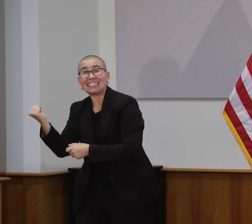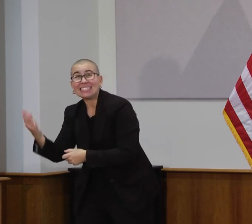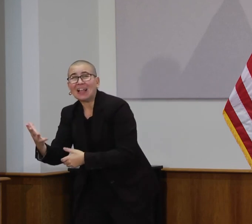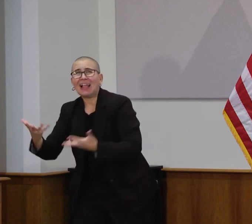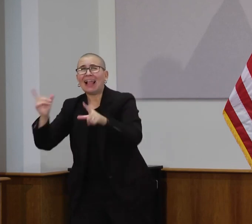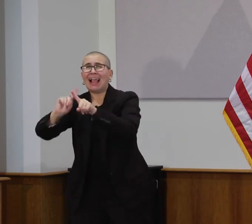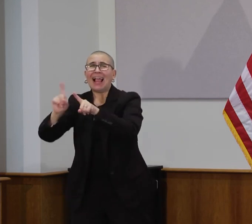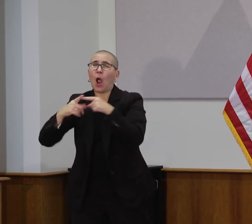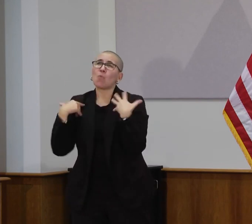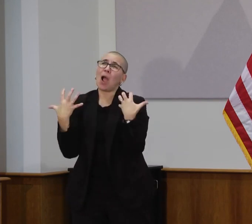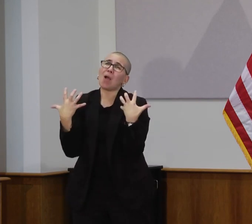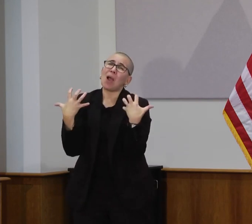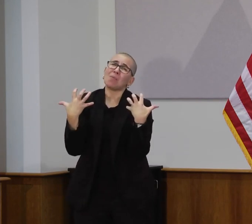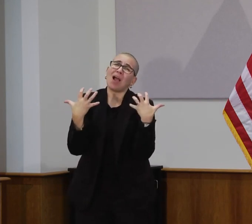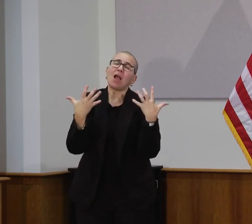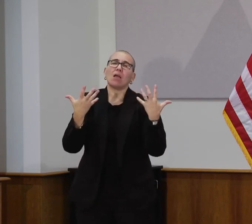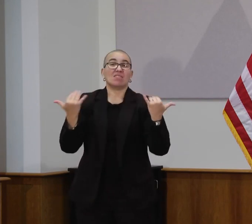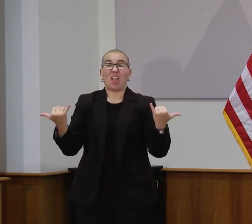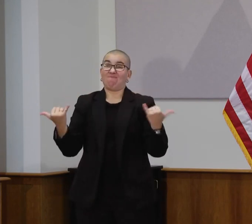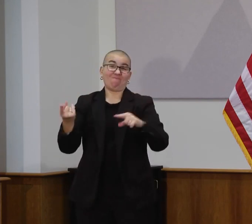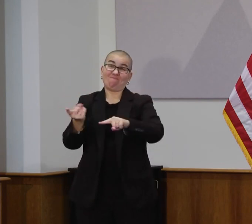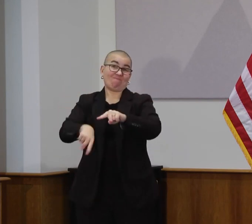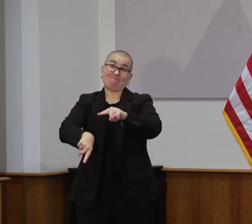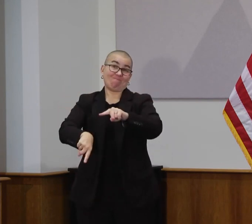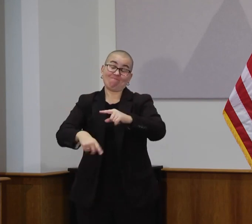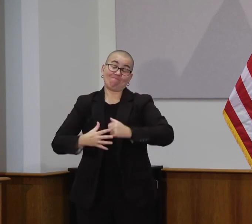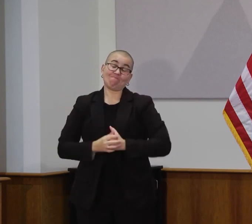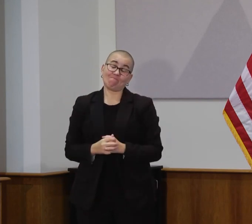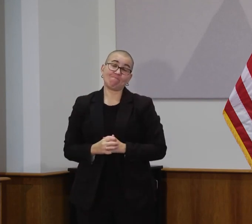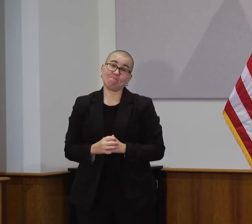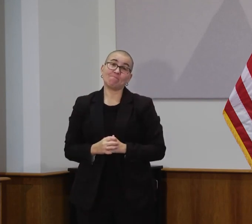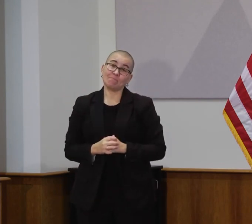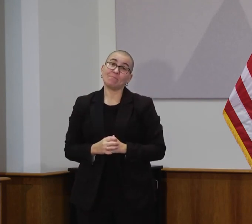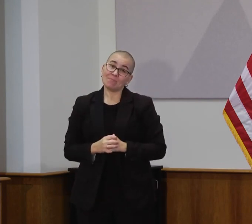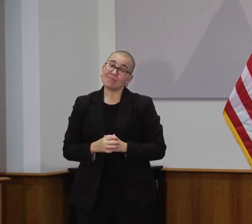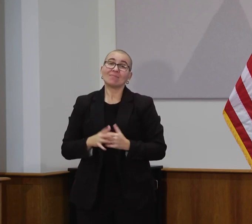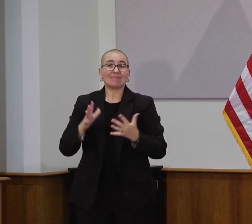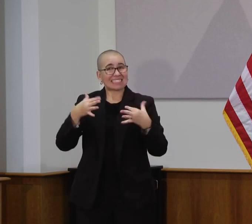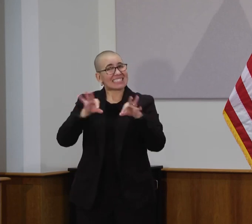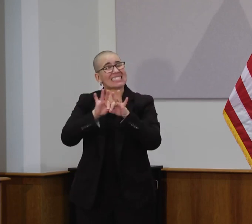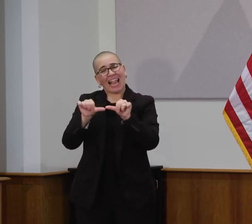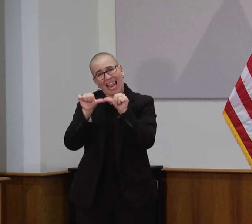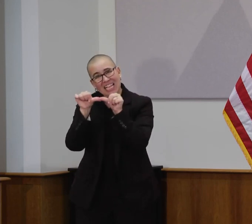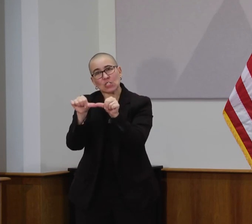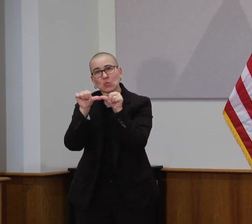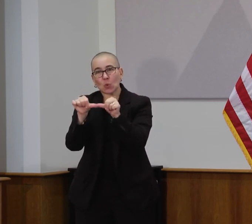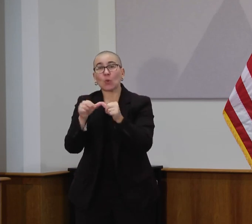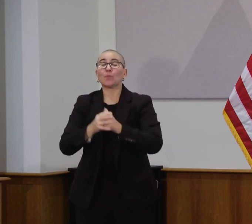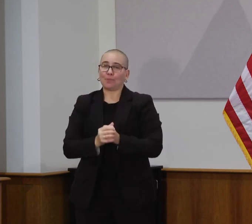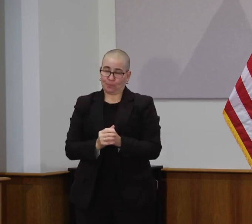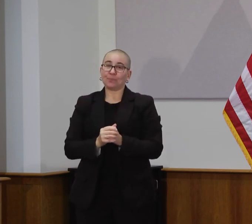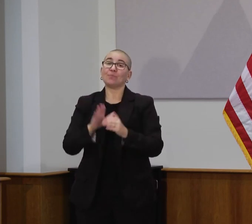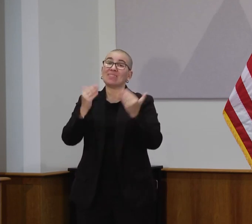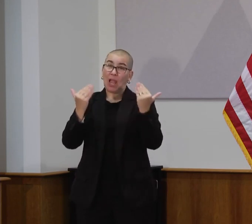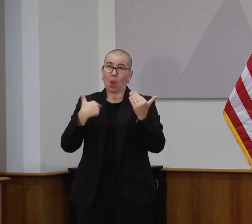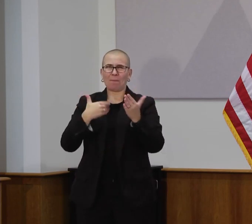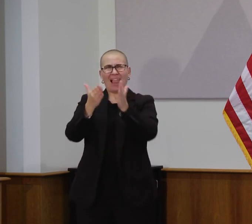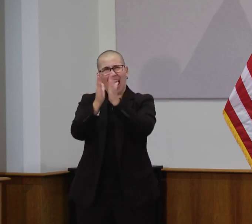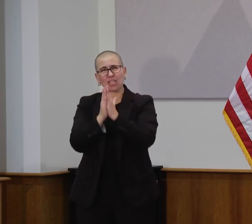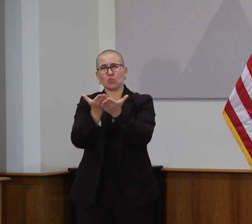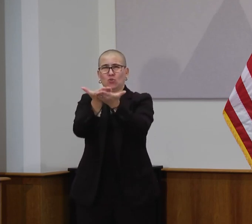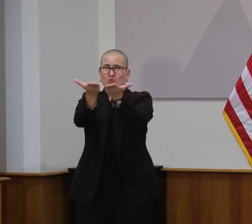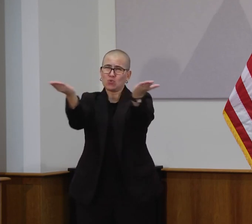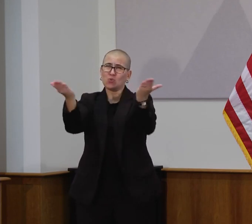now. We simply have to make choices that move us in a different direction. So I would ask you all to do what we've done best,